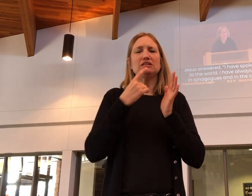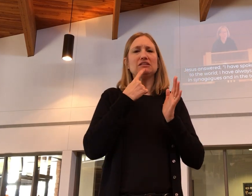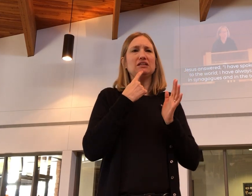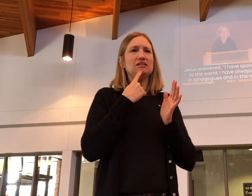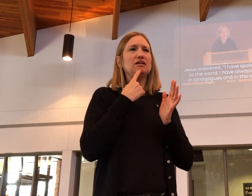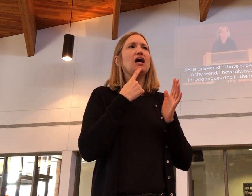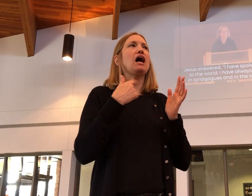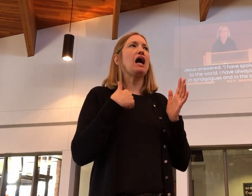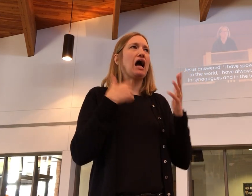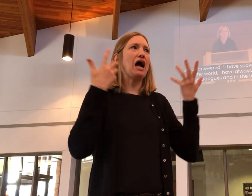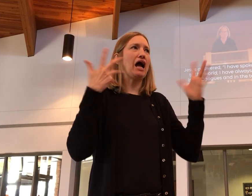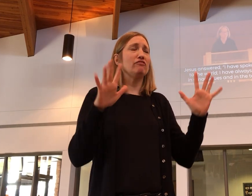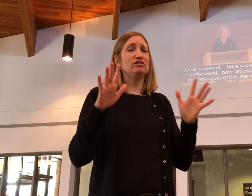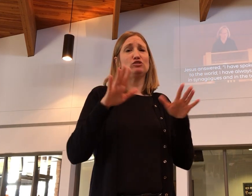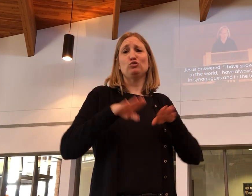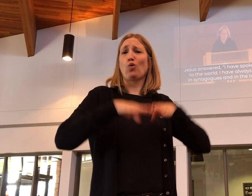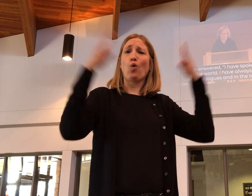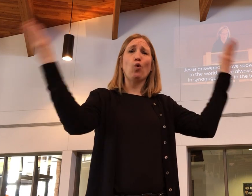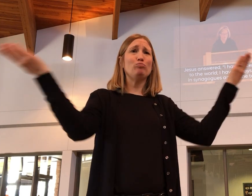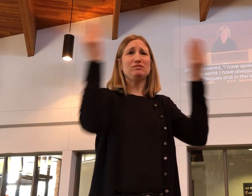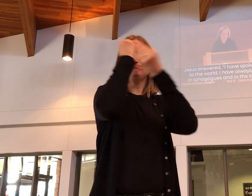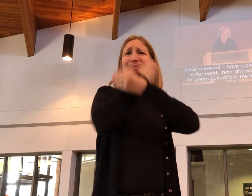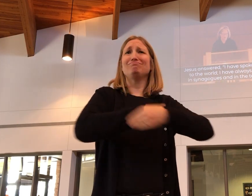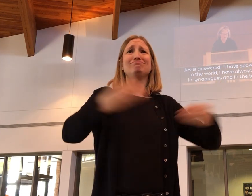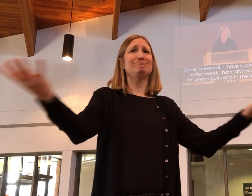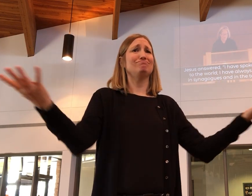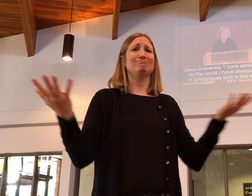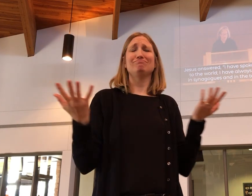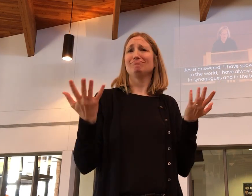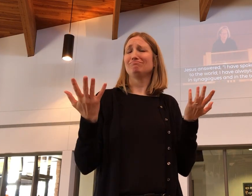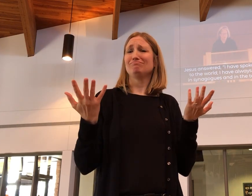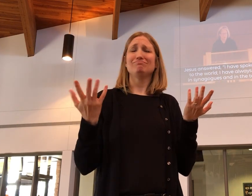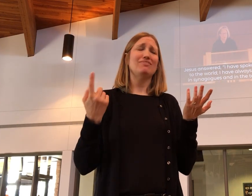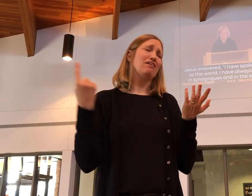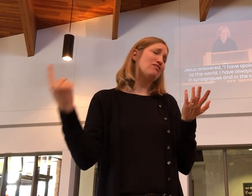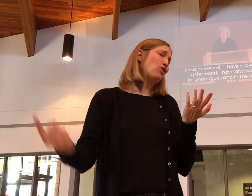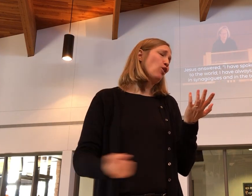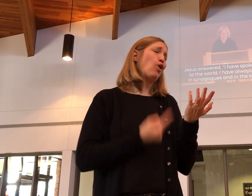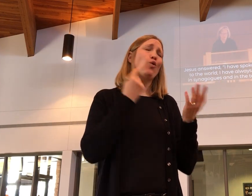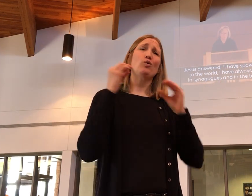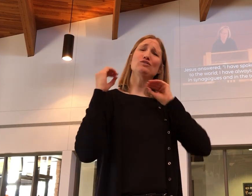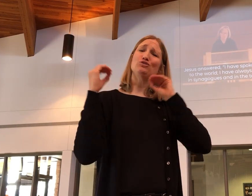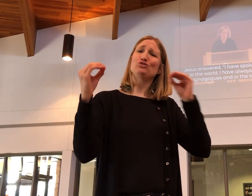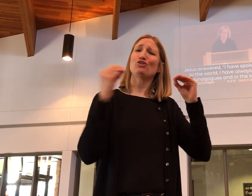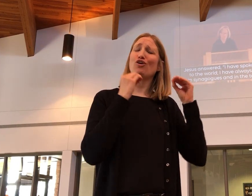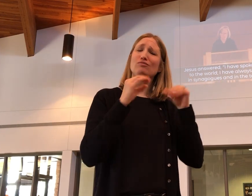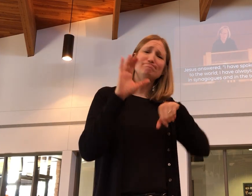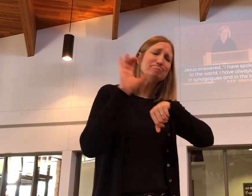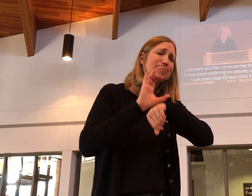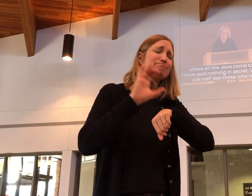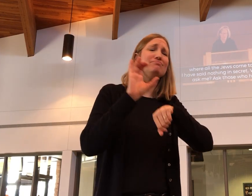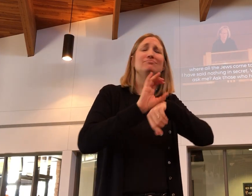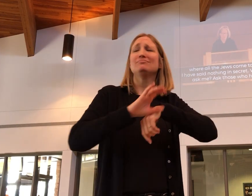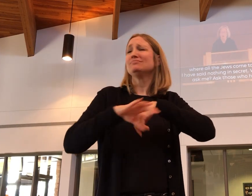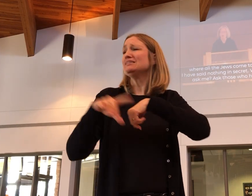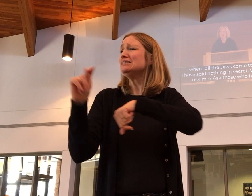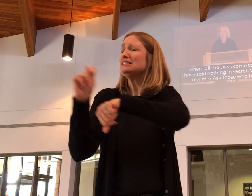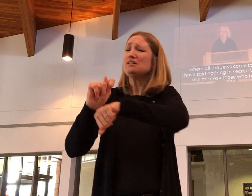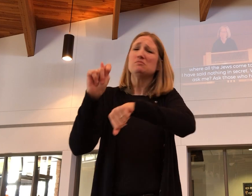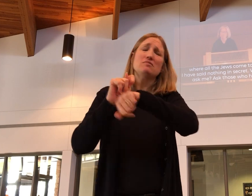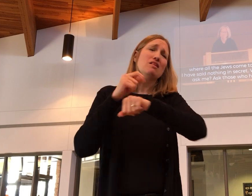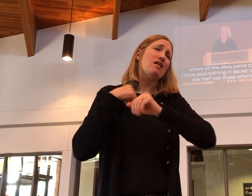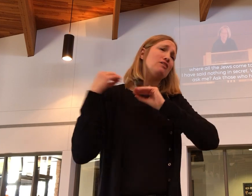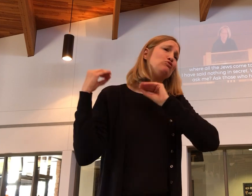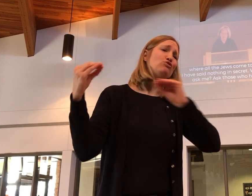have spoken openly to the world. I have always taught in synagogues and in the temple, where all